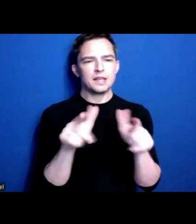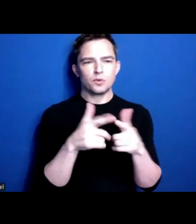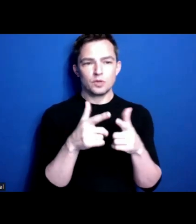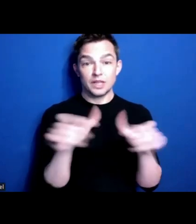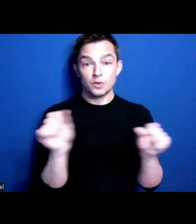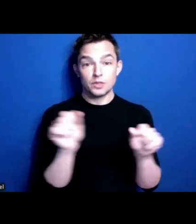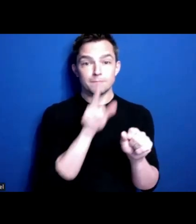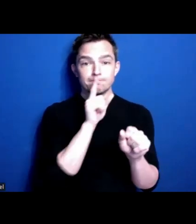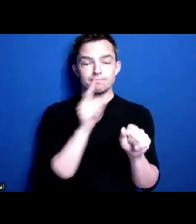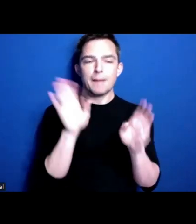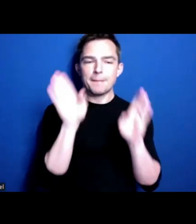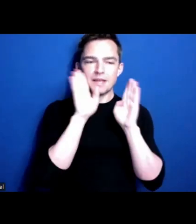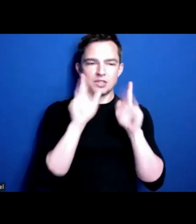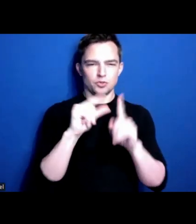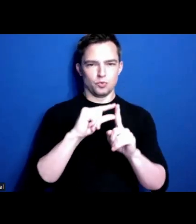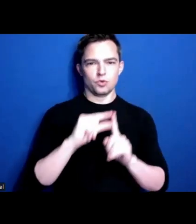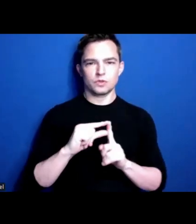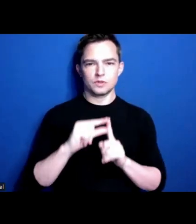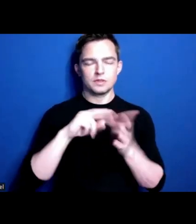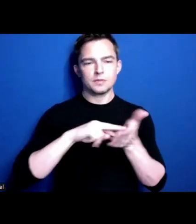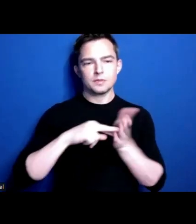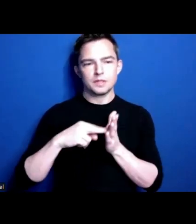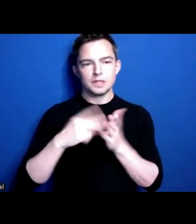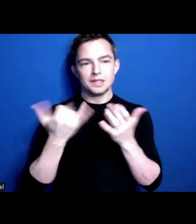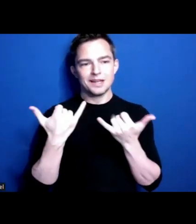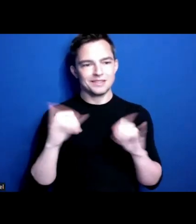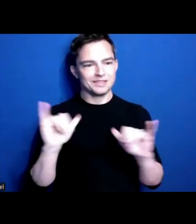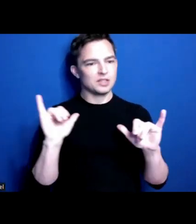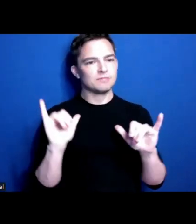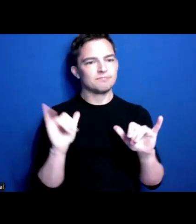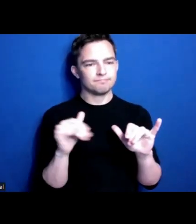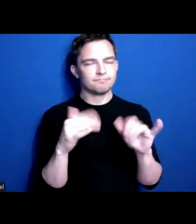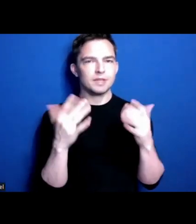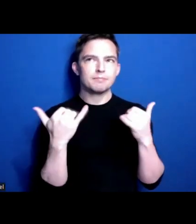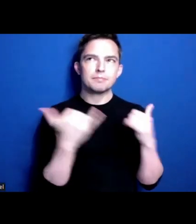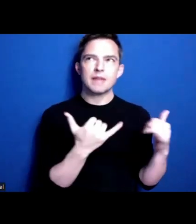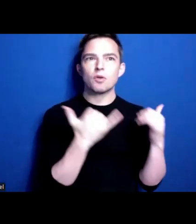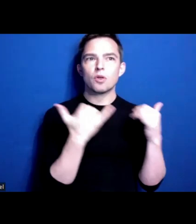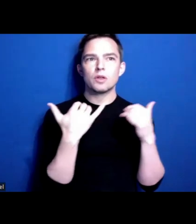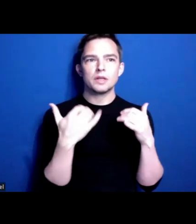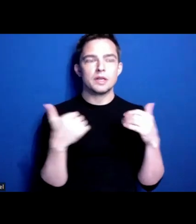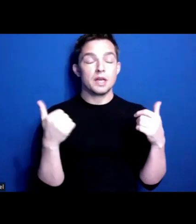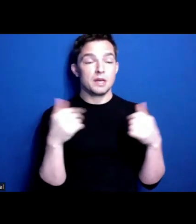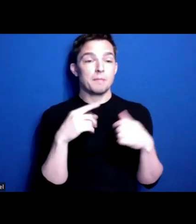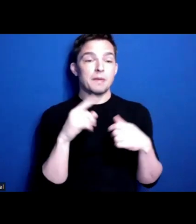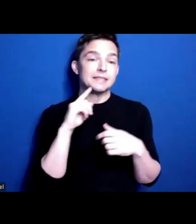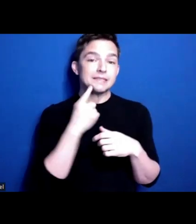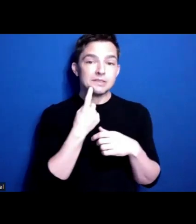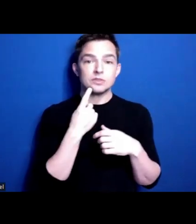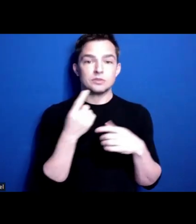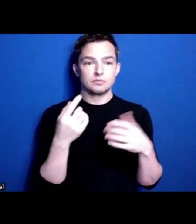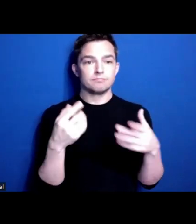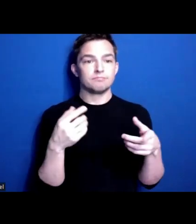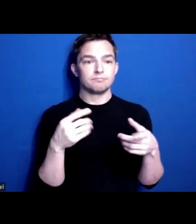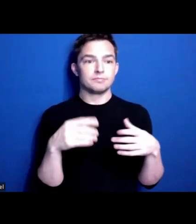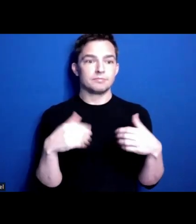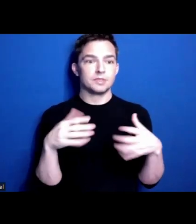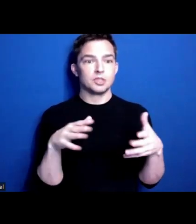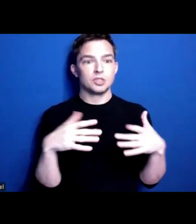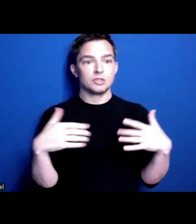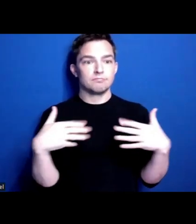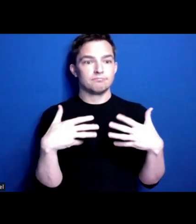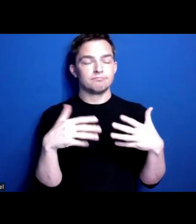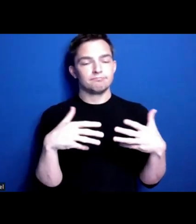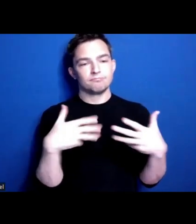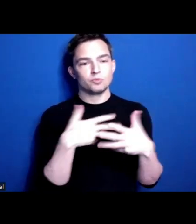to words, and I still find myself taking up the somewhat playful and dreadfully serious approach that Rastafari take to